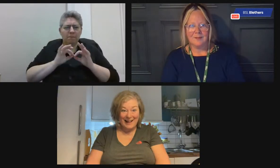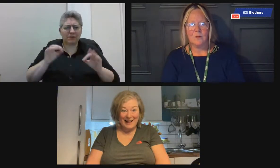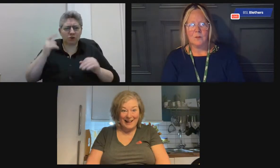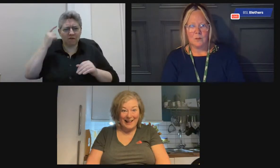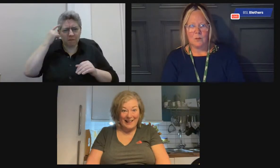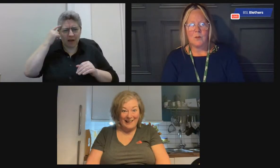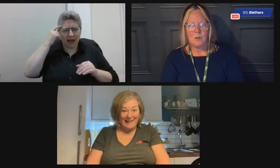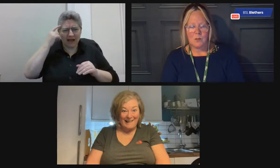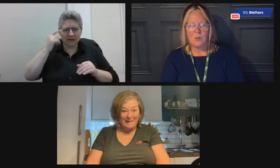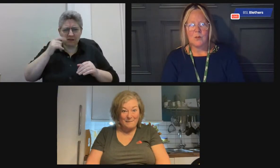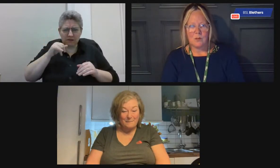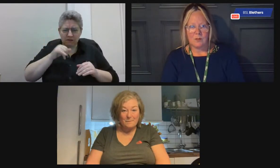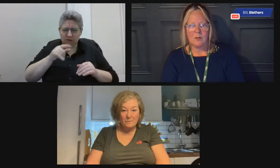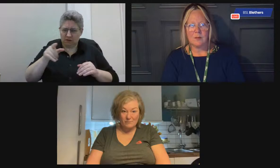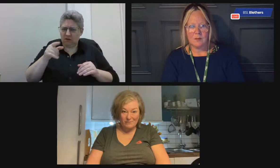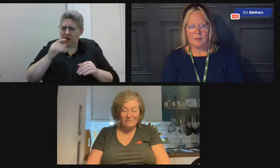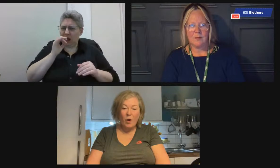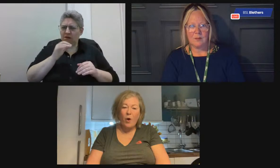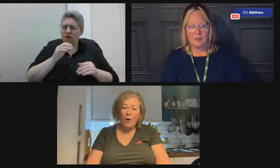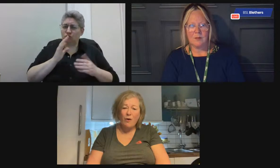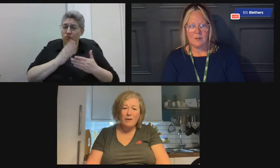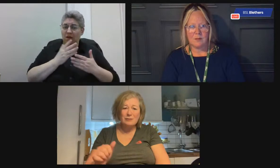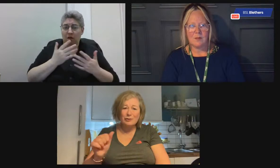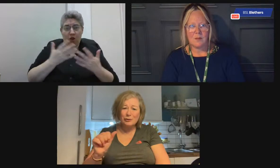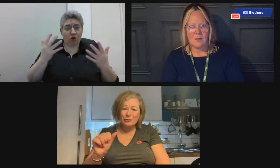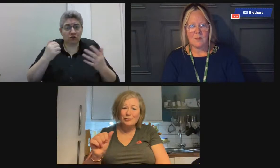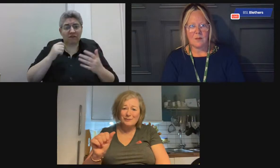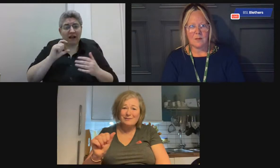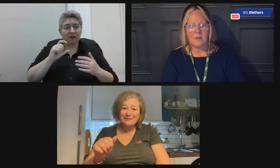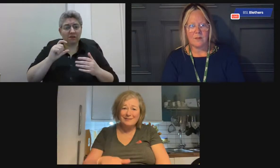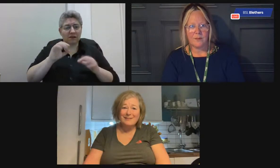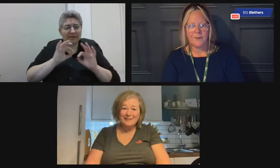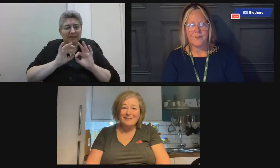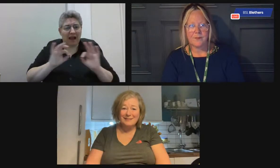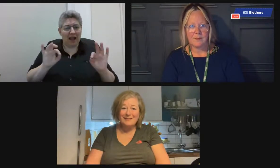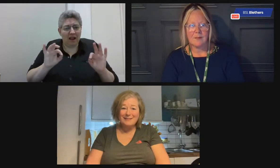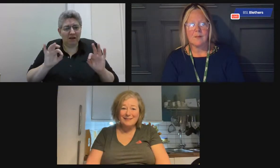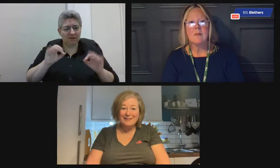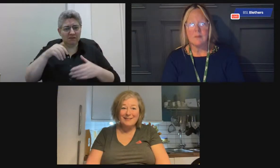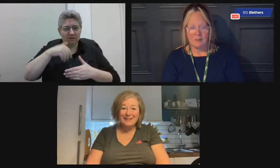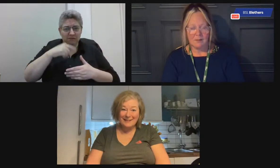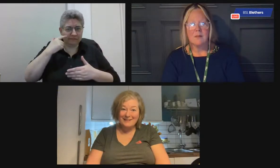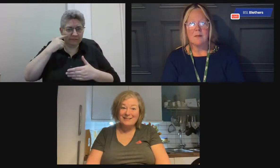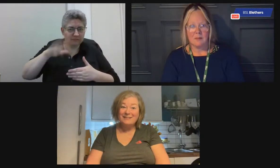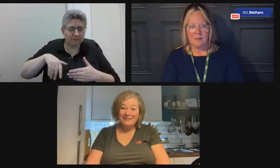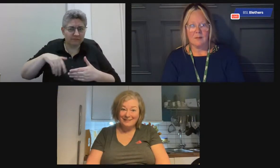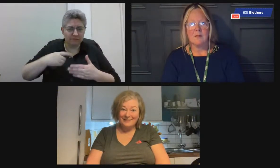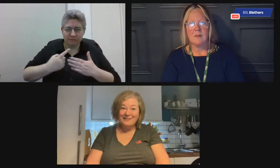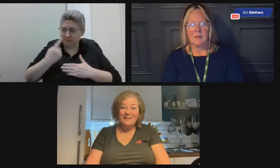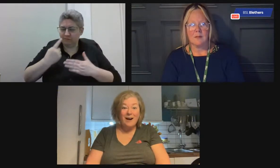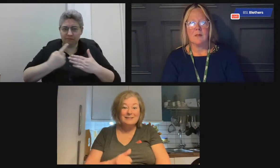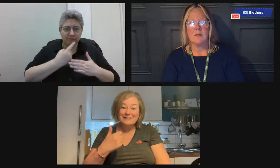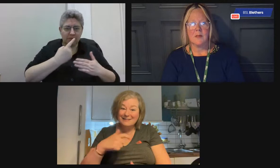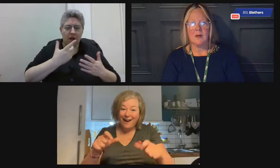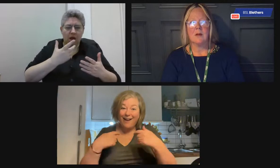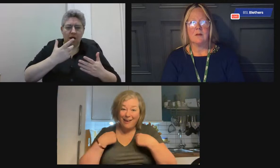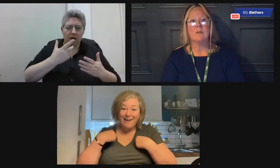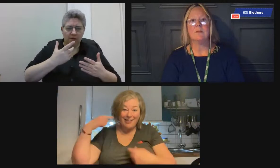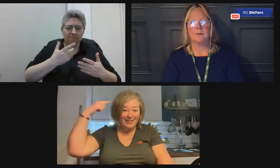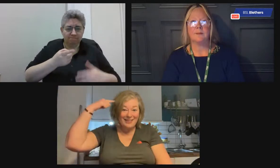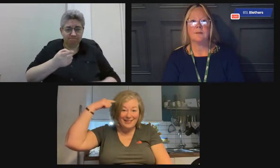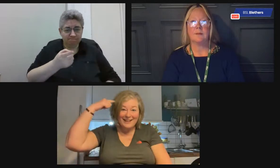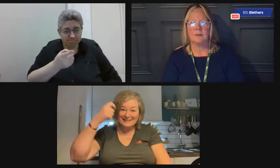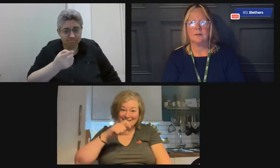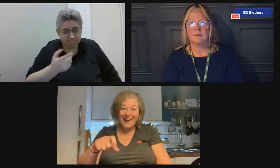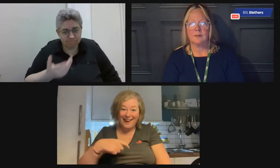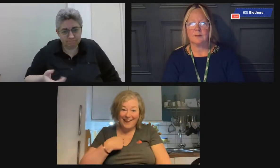see something, you should go to the GP for peace of mind, really, I suppose. Yeah. So there are a lot of cancers, it sounds like,